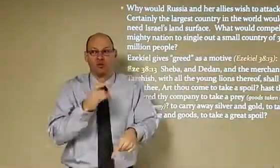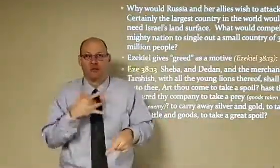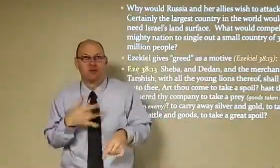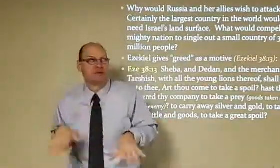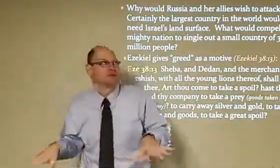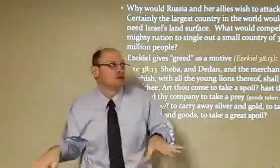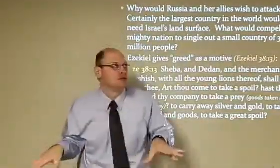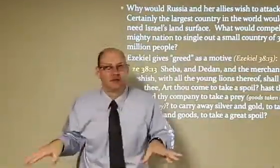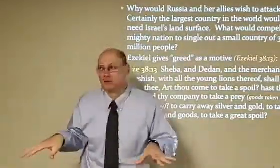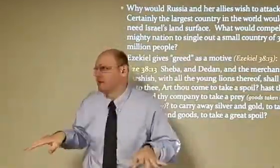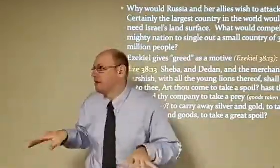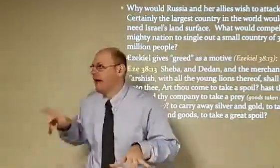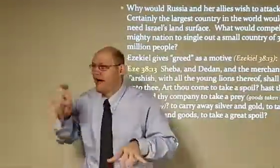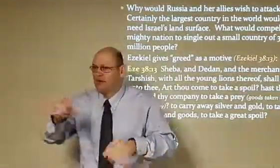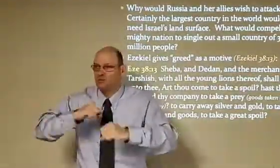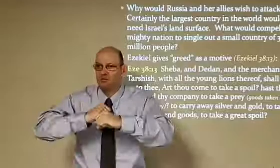is Israel,